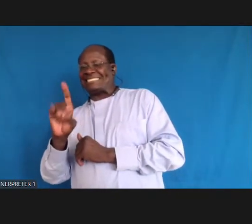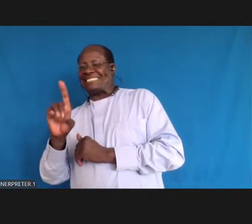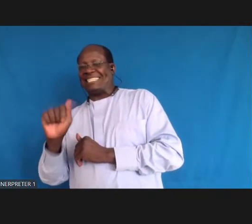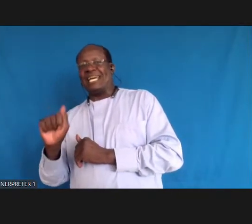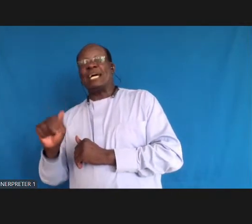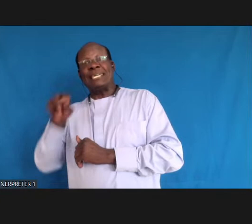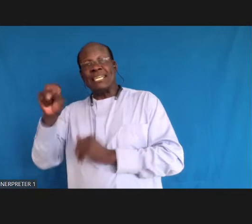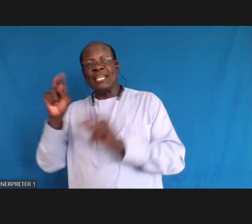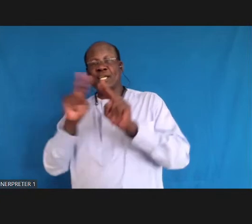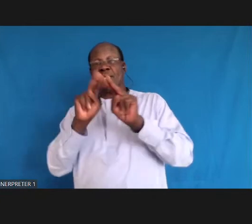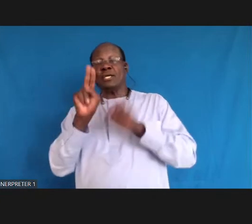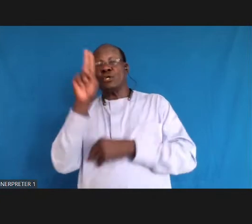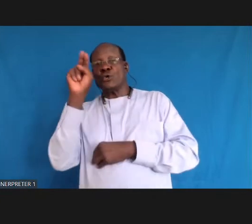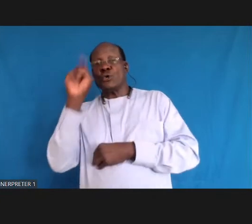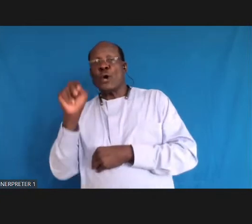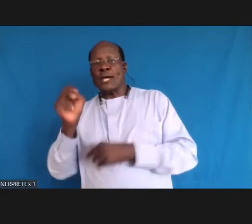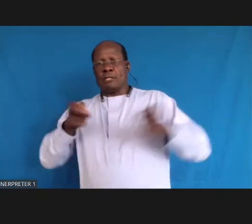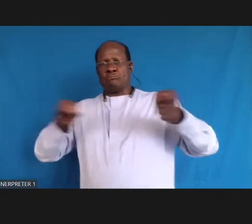Africa, the